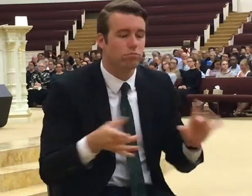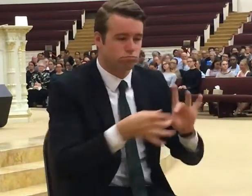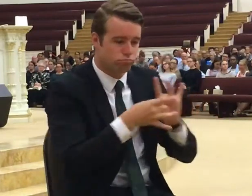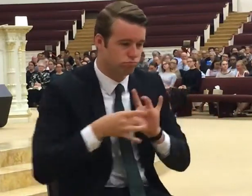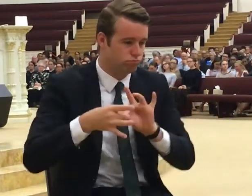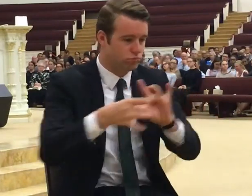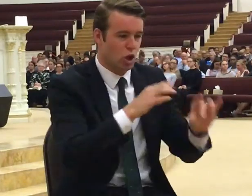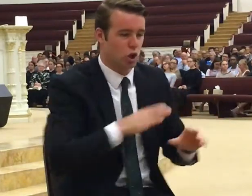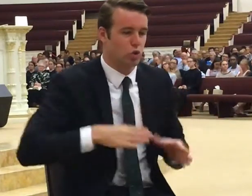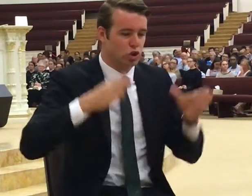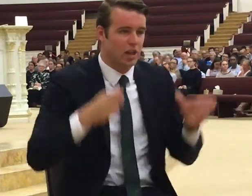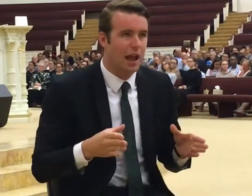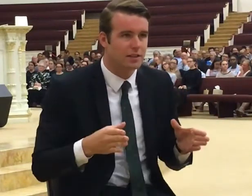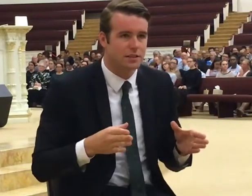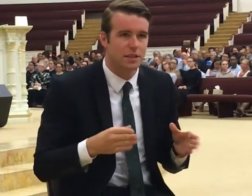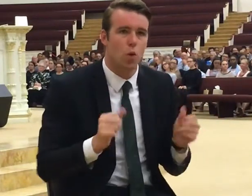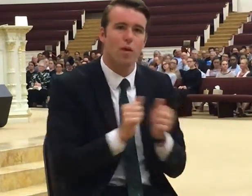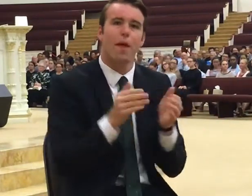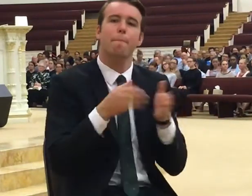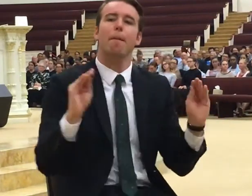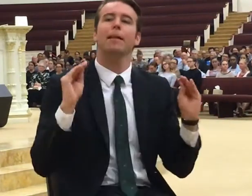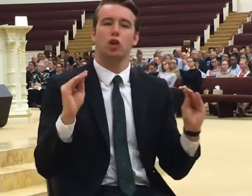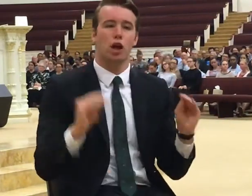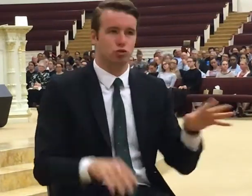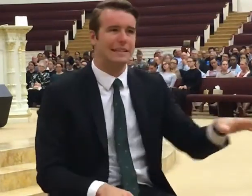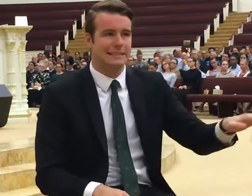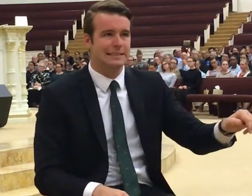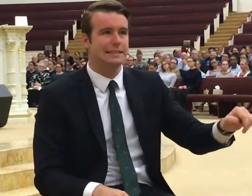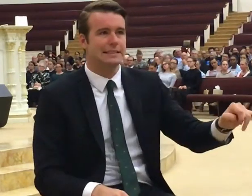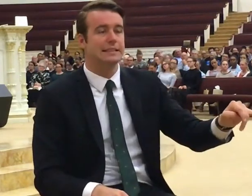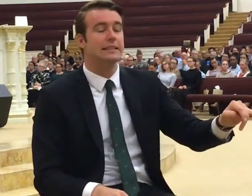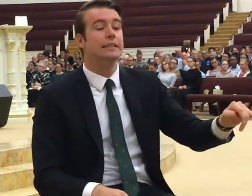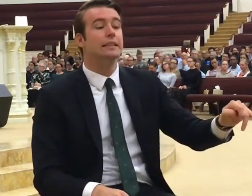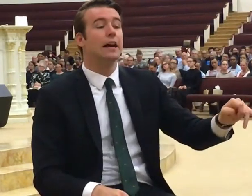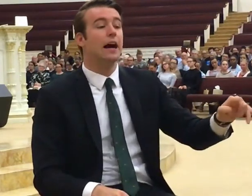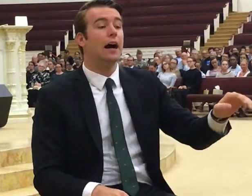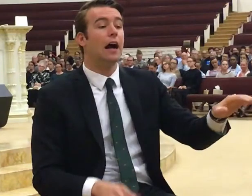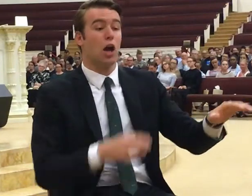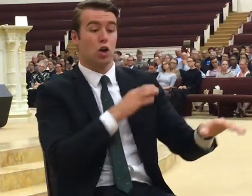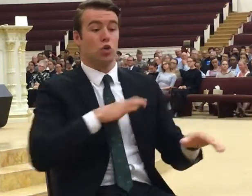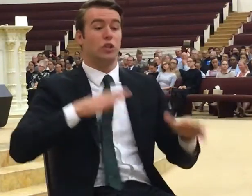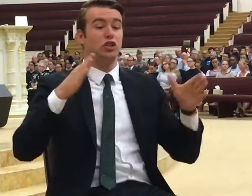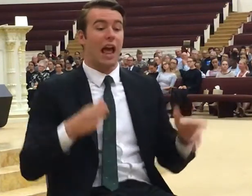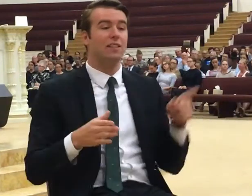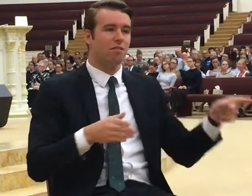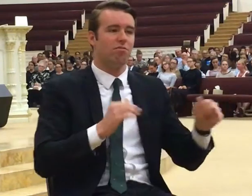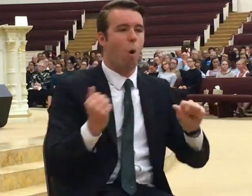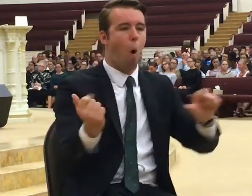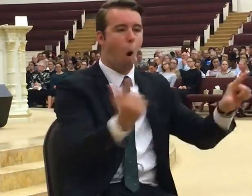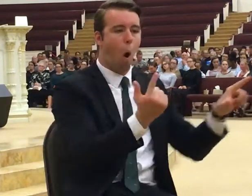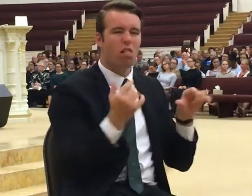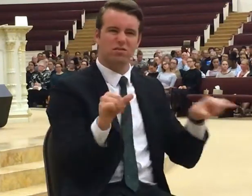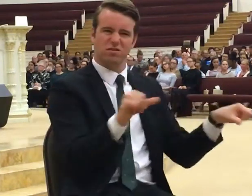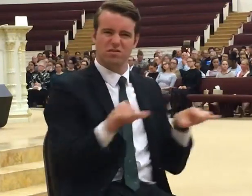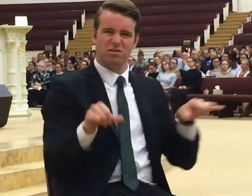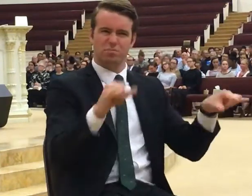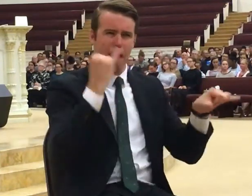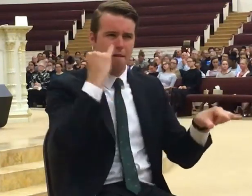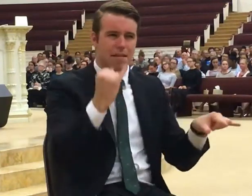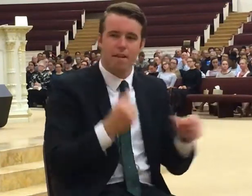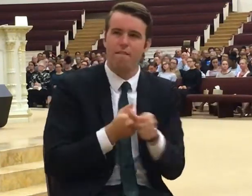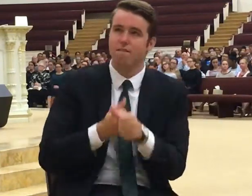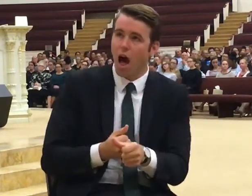us in this realm of public doctrine. And it was shaped by Christianity at large because it